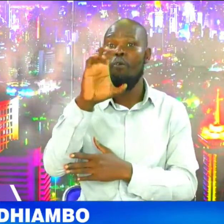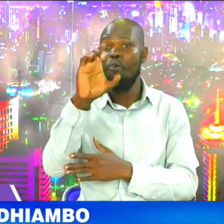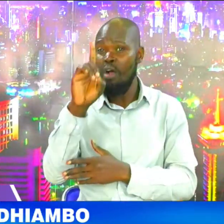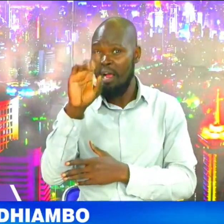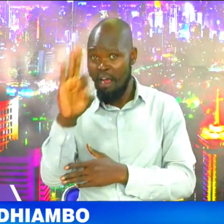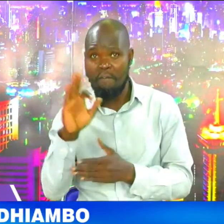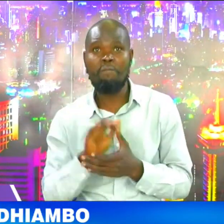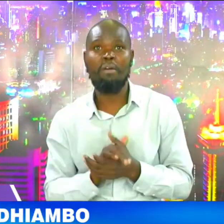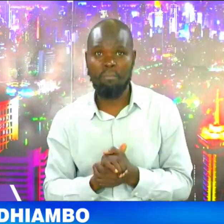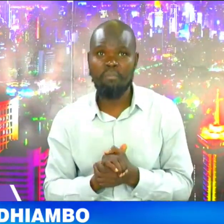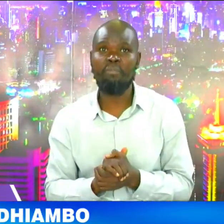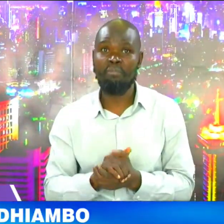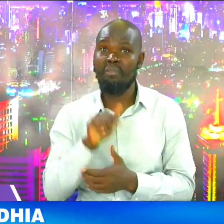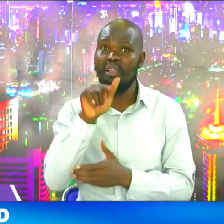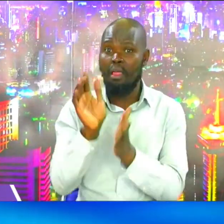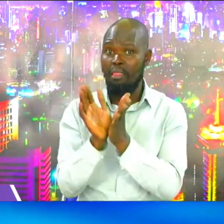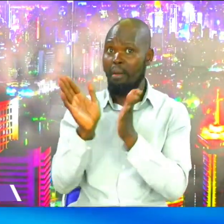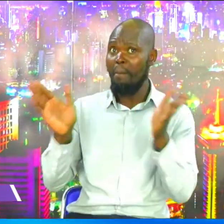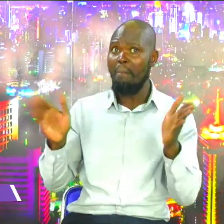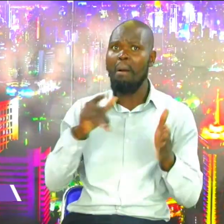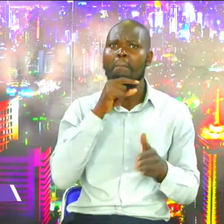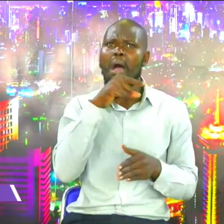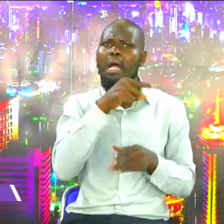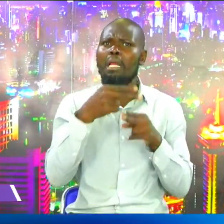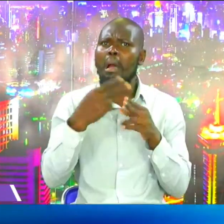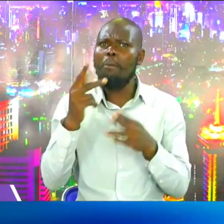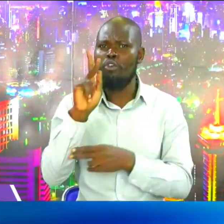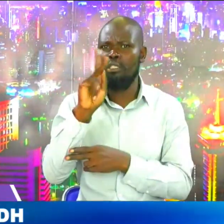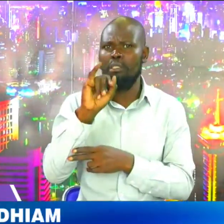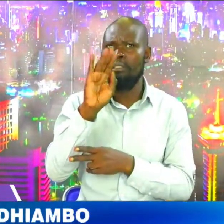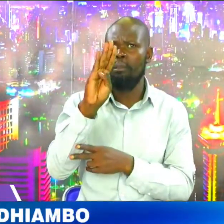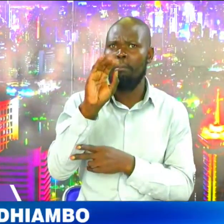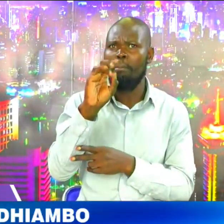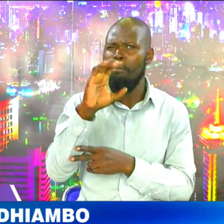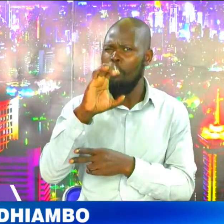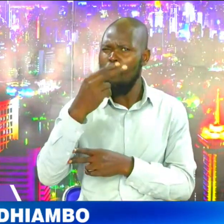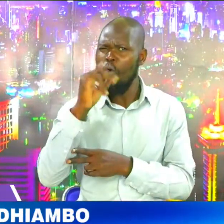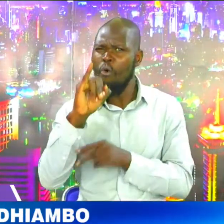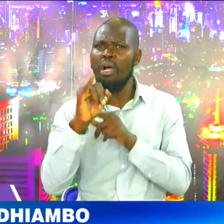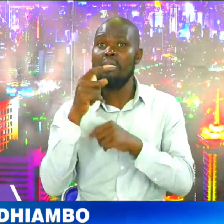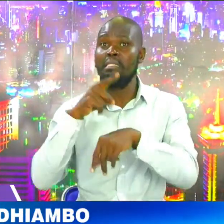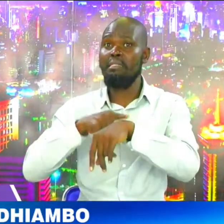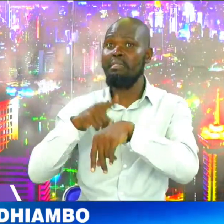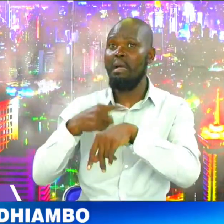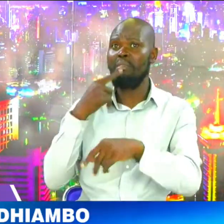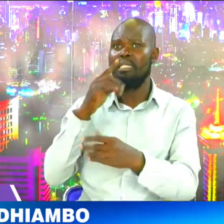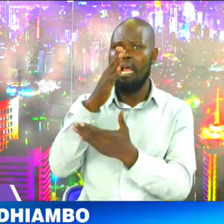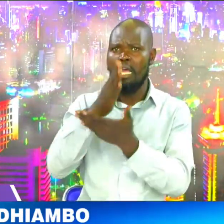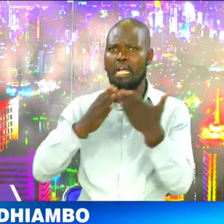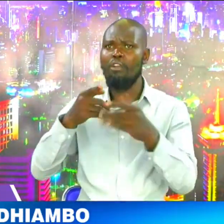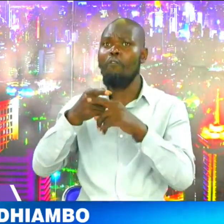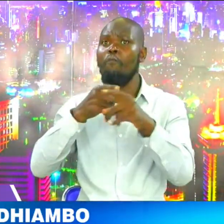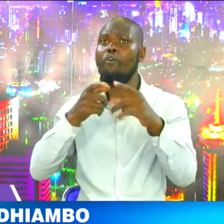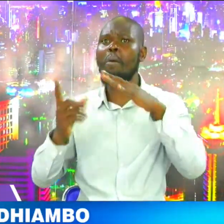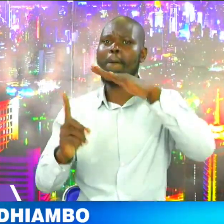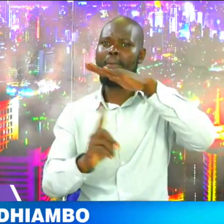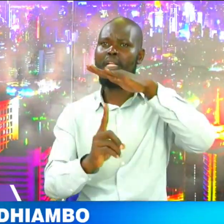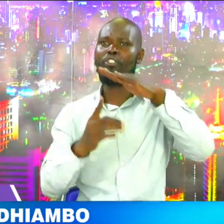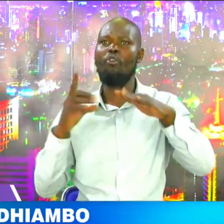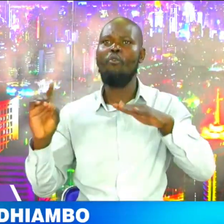the Vice Chief of Defense Forces VCDF. General Kibochi,